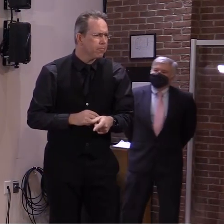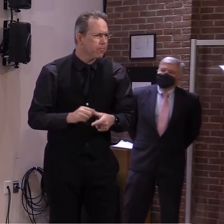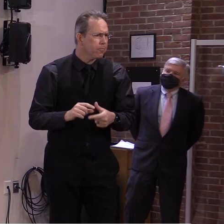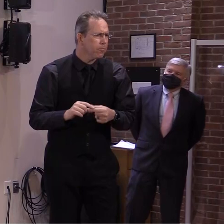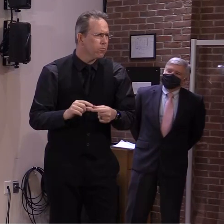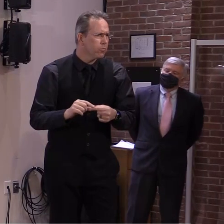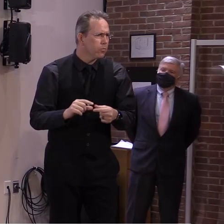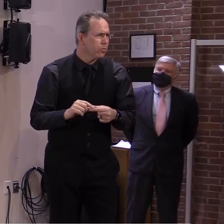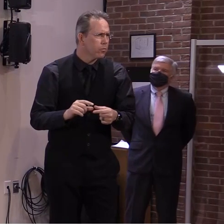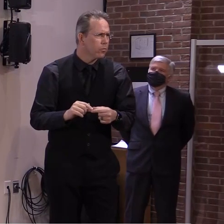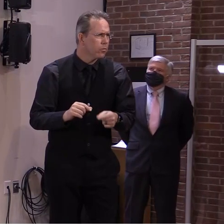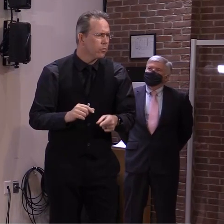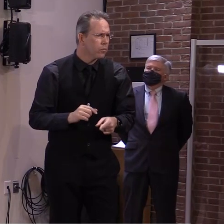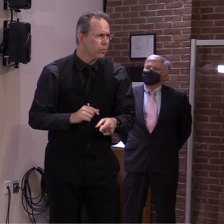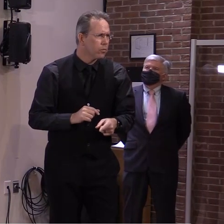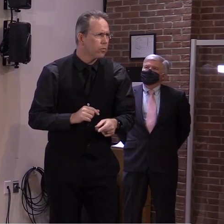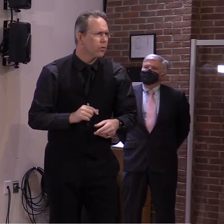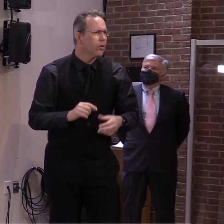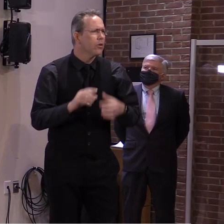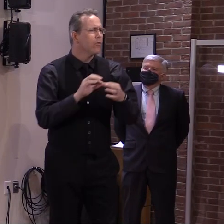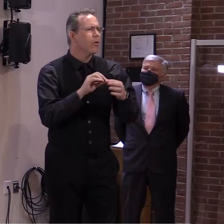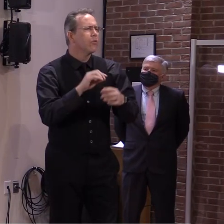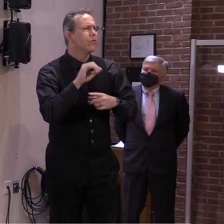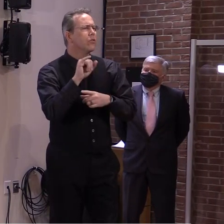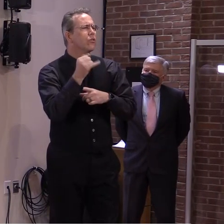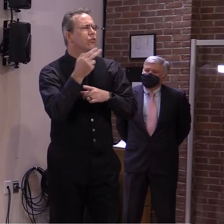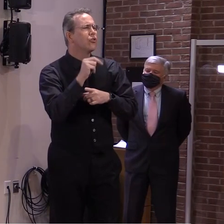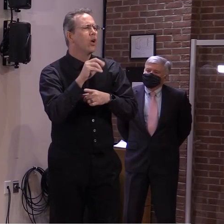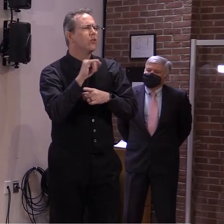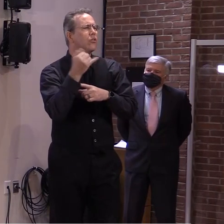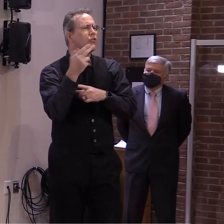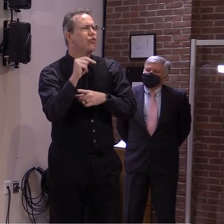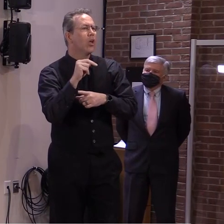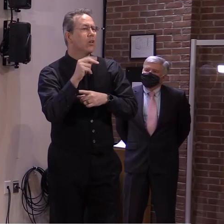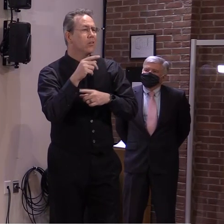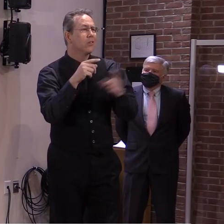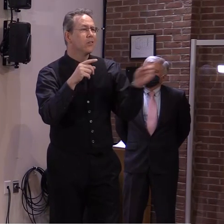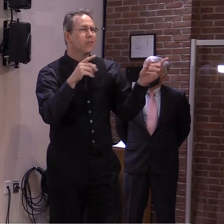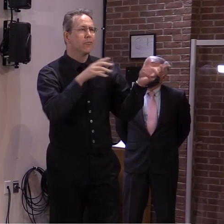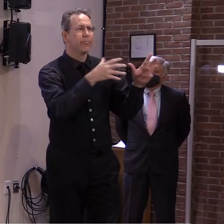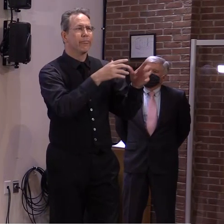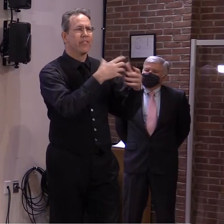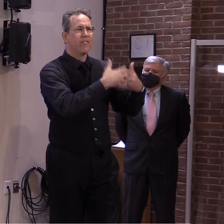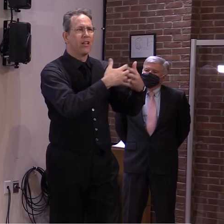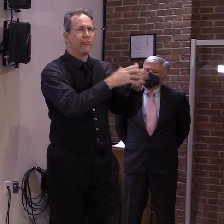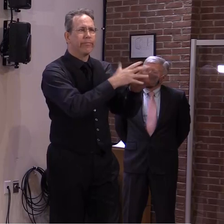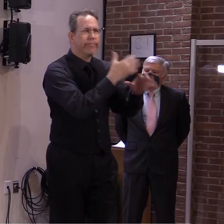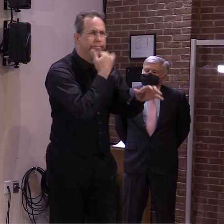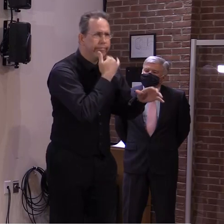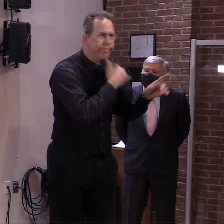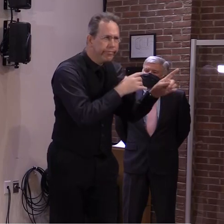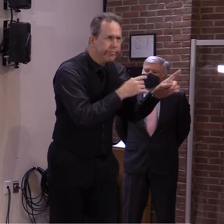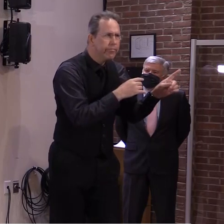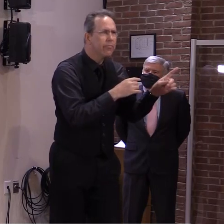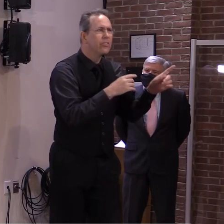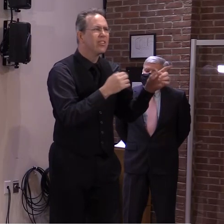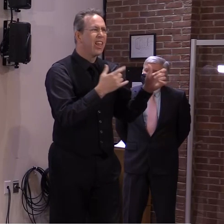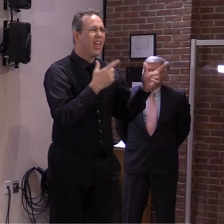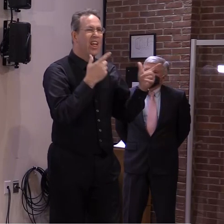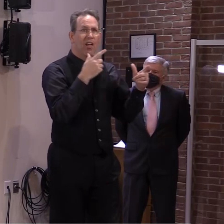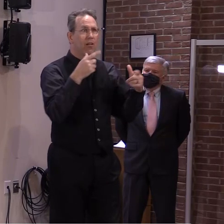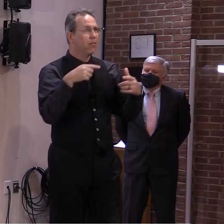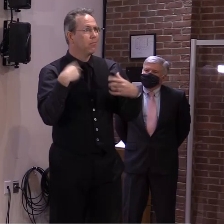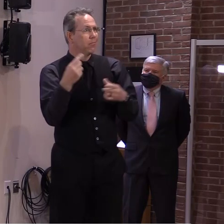eligible, but it seems like a lot of transmission could take place in the next 3 weeks. Is there anything that can be done, and are you